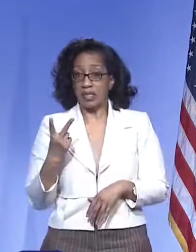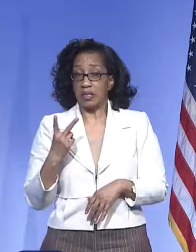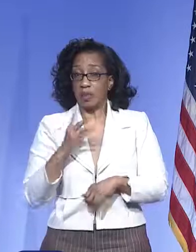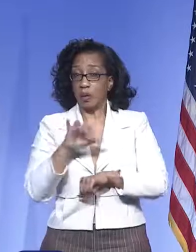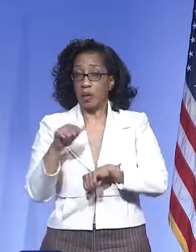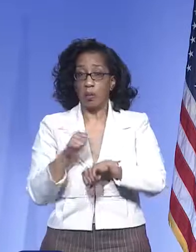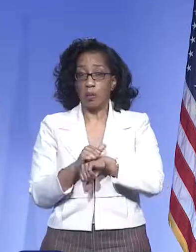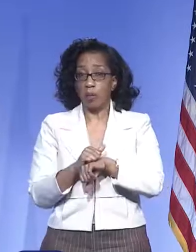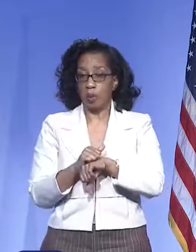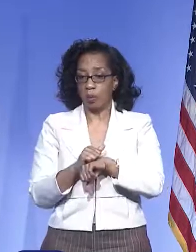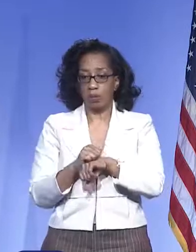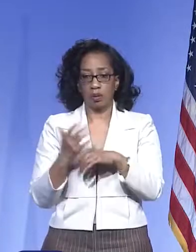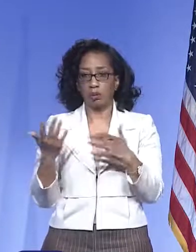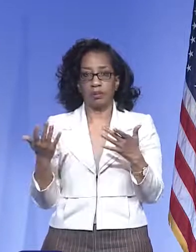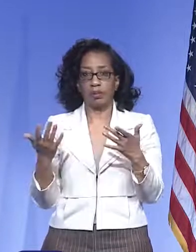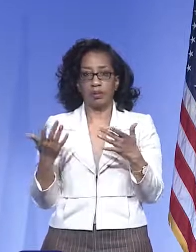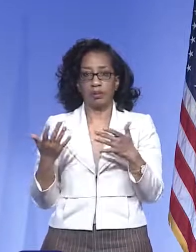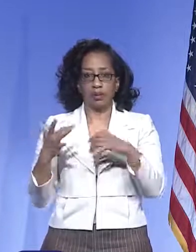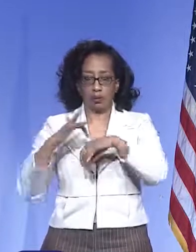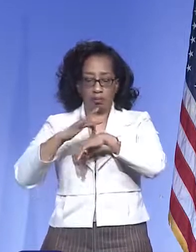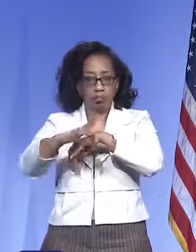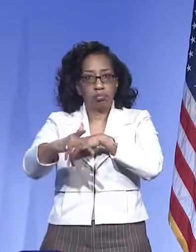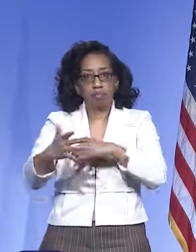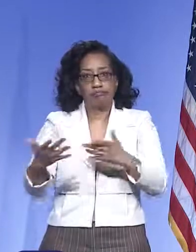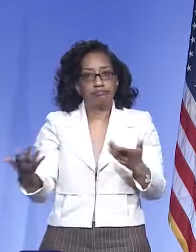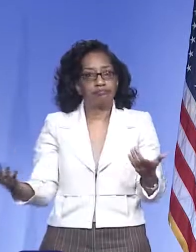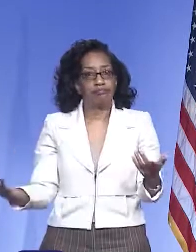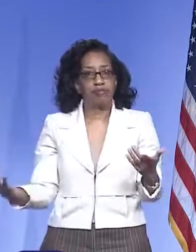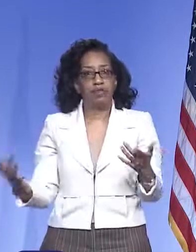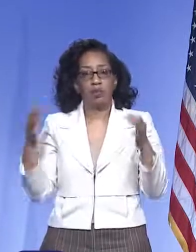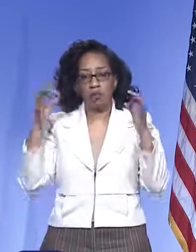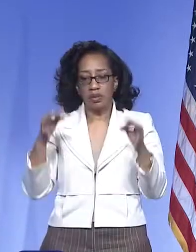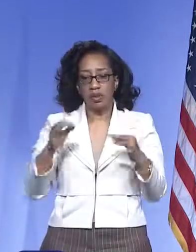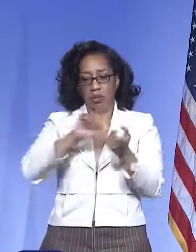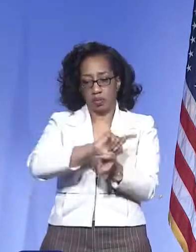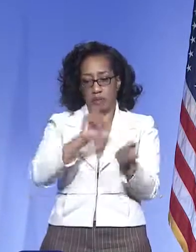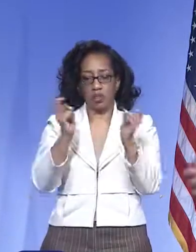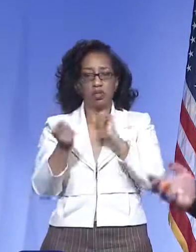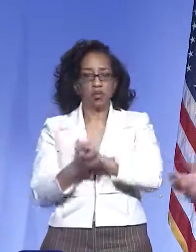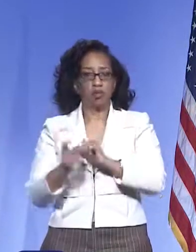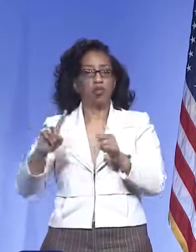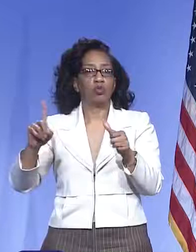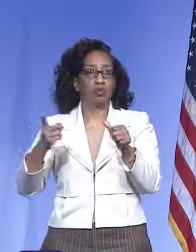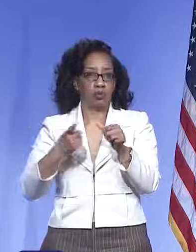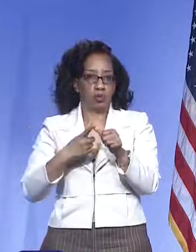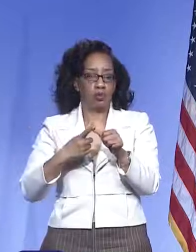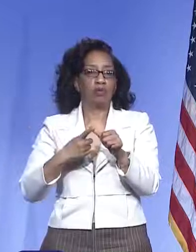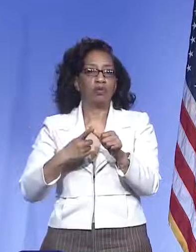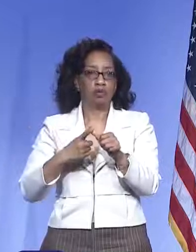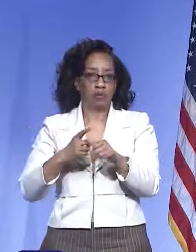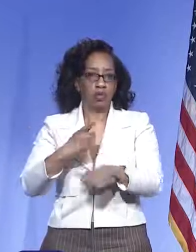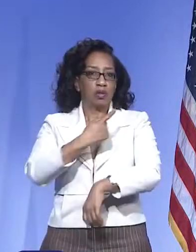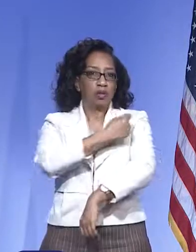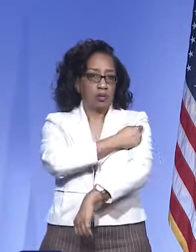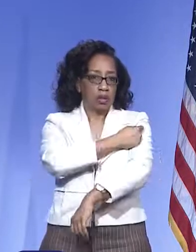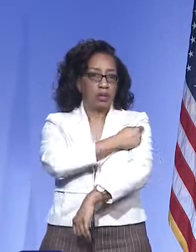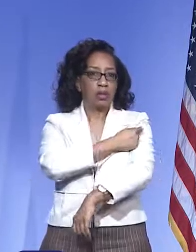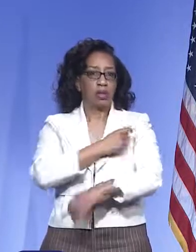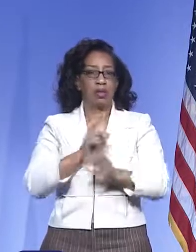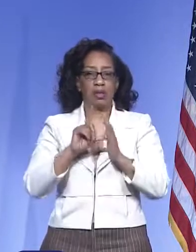went unfilled, and our decision was to flip those to first dose appointments, knowing that there is a supply chain coming to catch